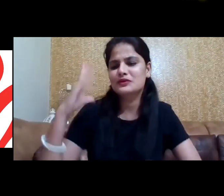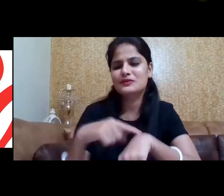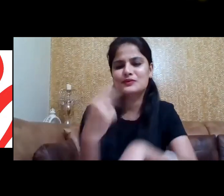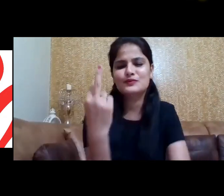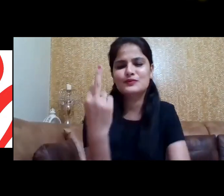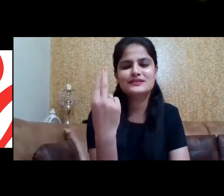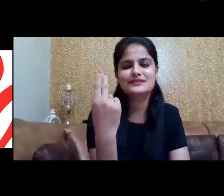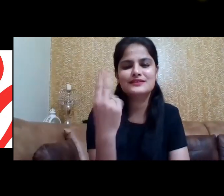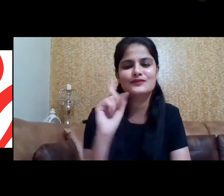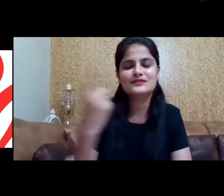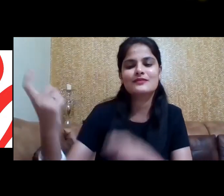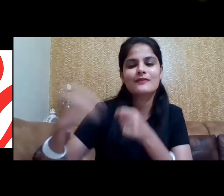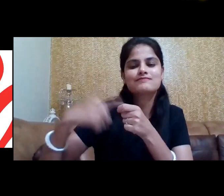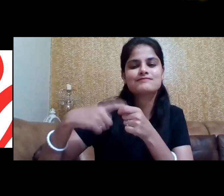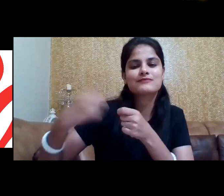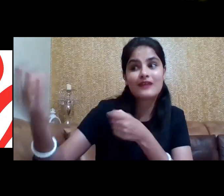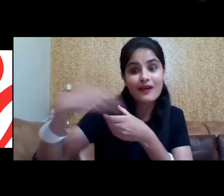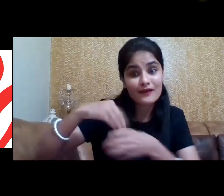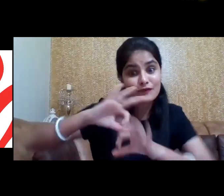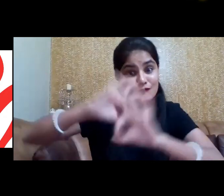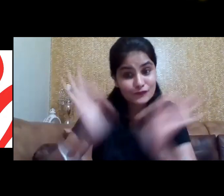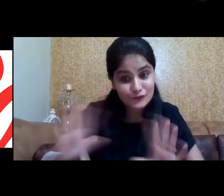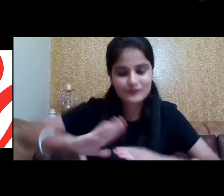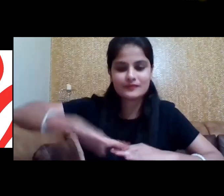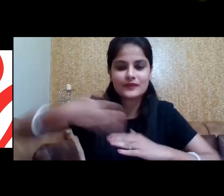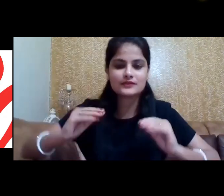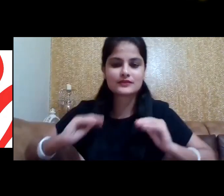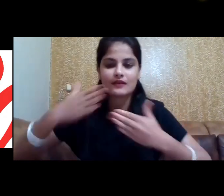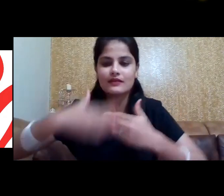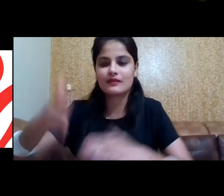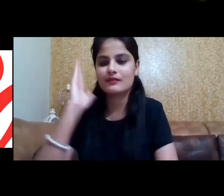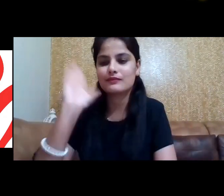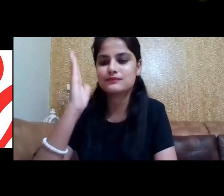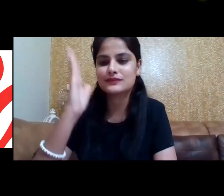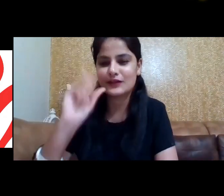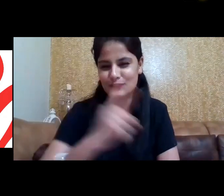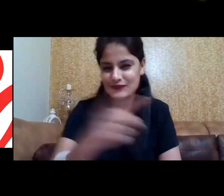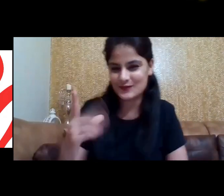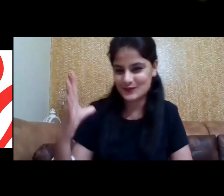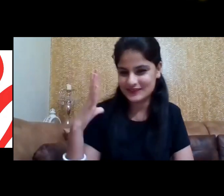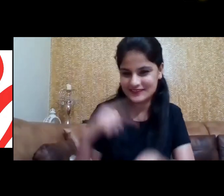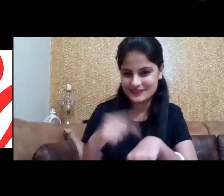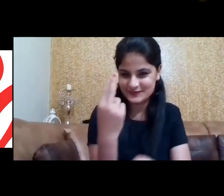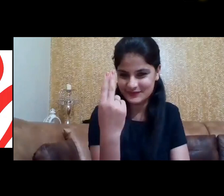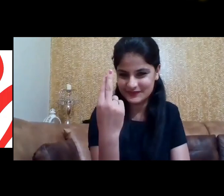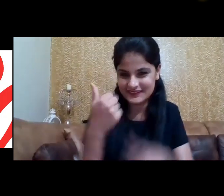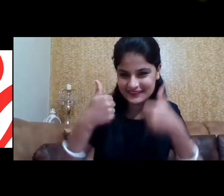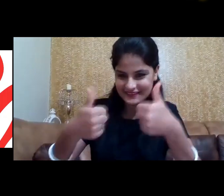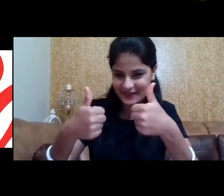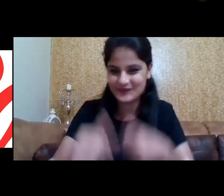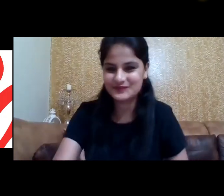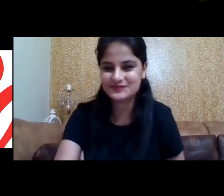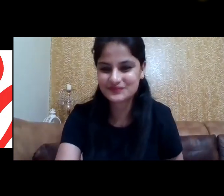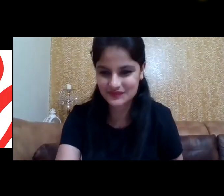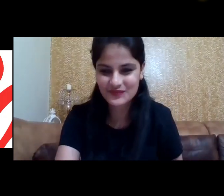much. We will need 2 more minutes. We'll wait for a couple of more people to join us and then we will begin with the workshop.